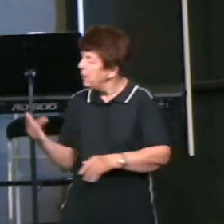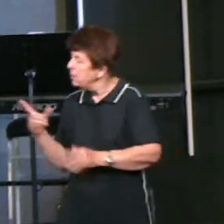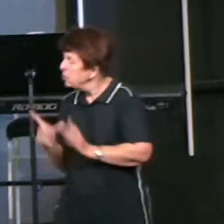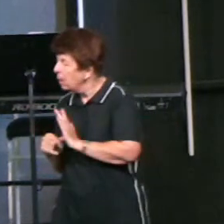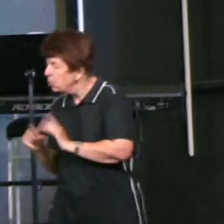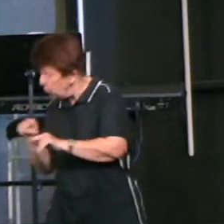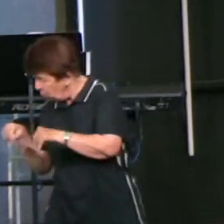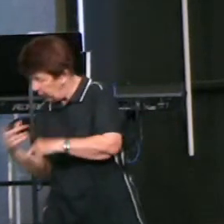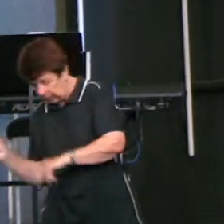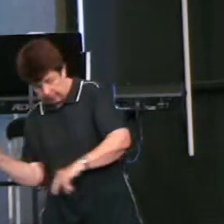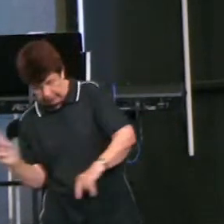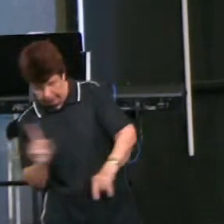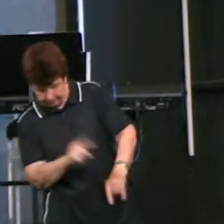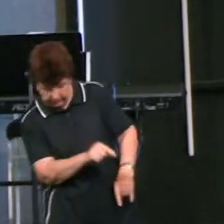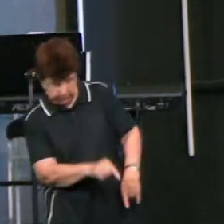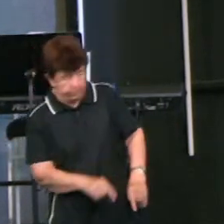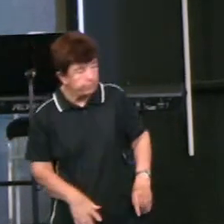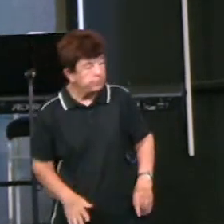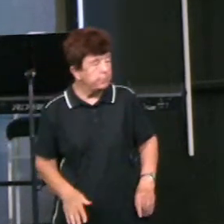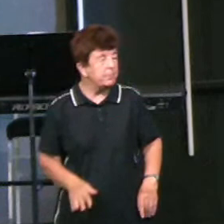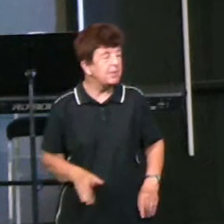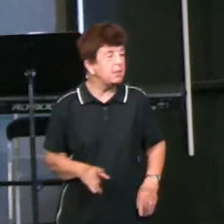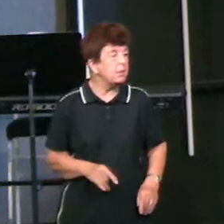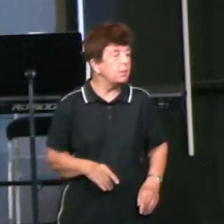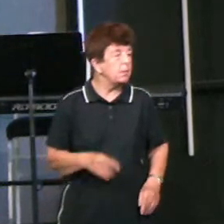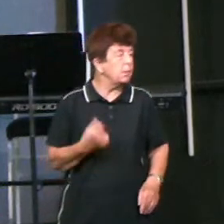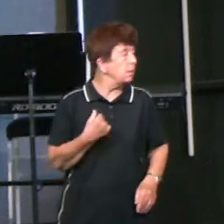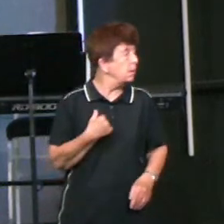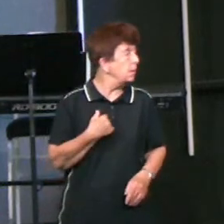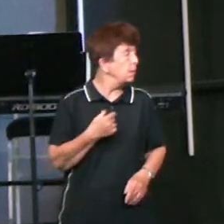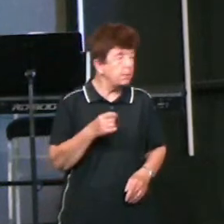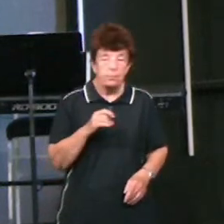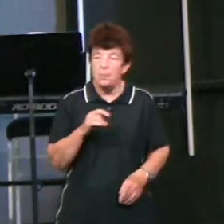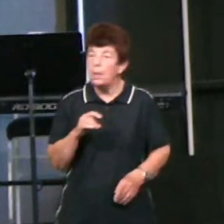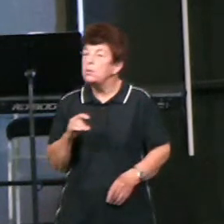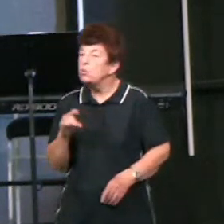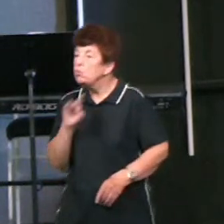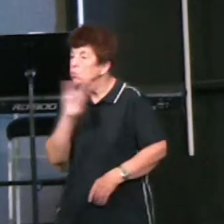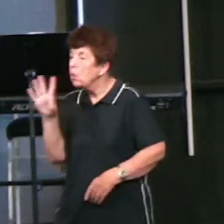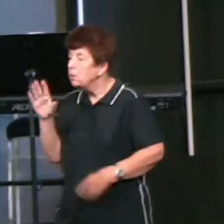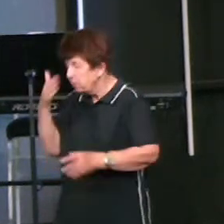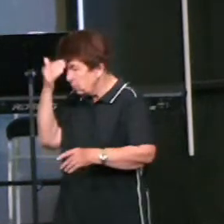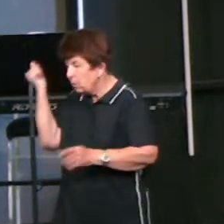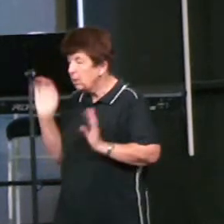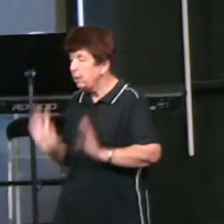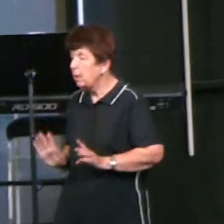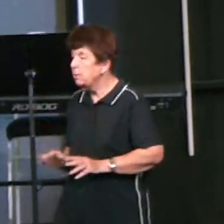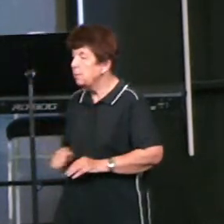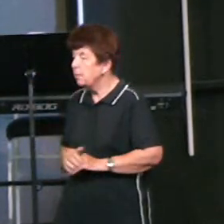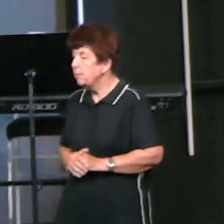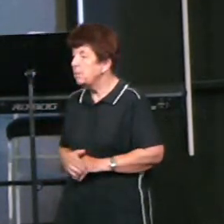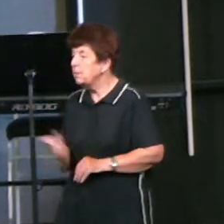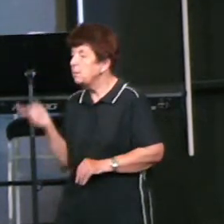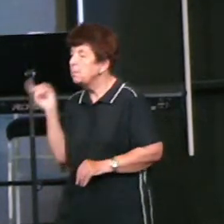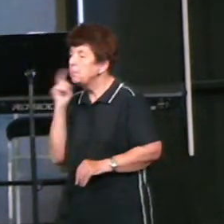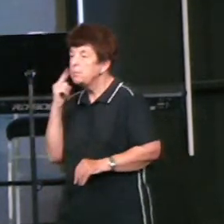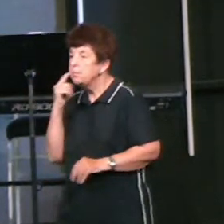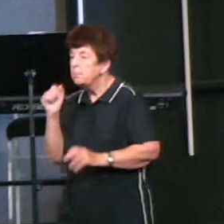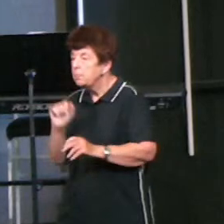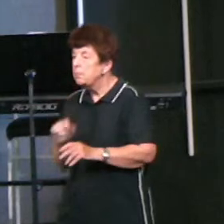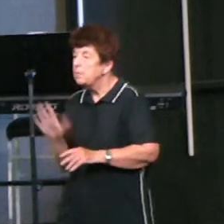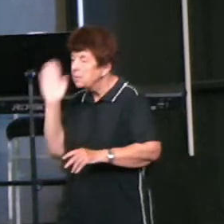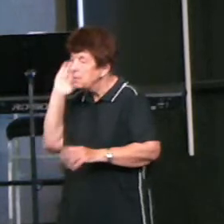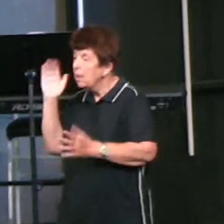think that there's a danger where we can fall into the thinking that Christ is for Christians. that statement rolls off the tongue. It kind of sounds